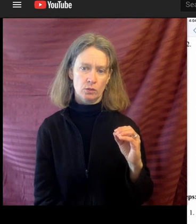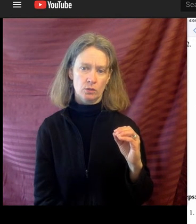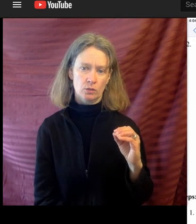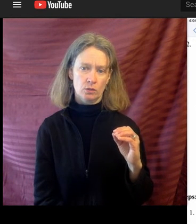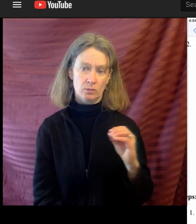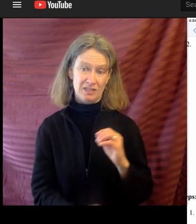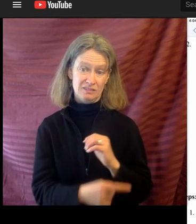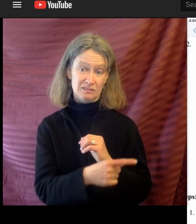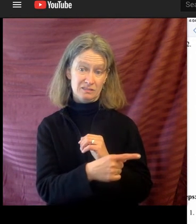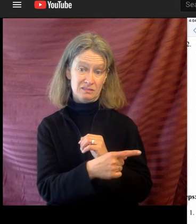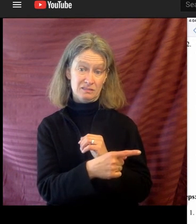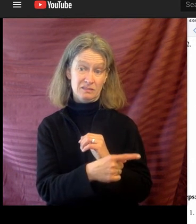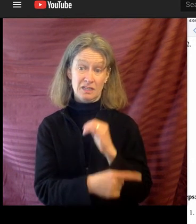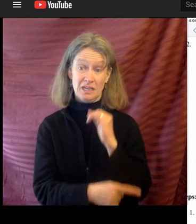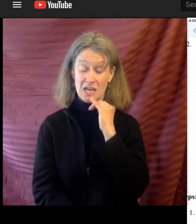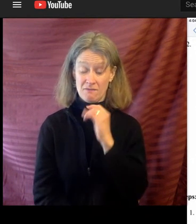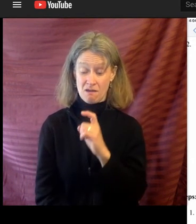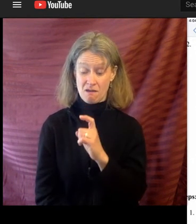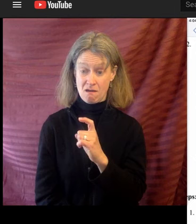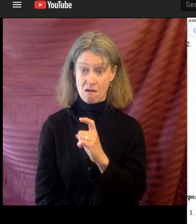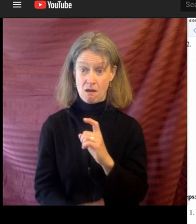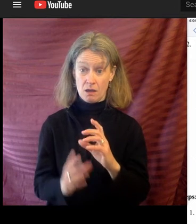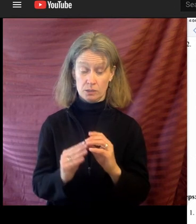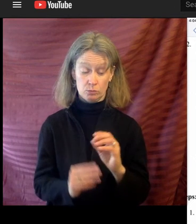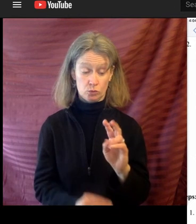plus 2